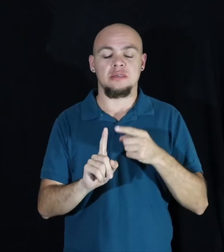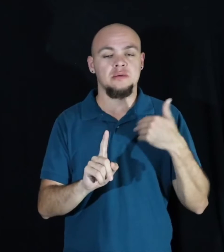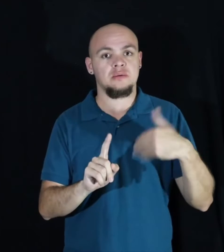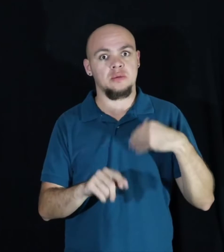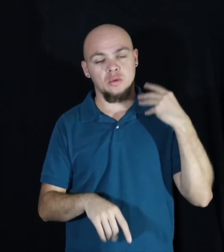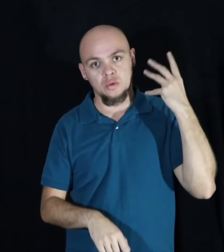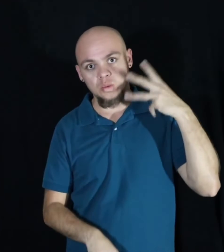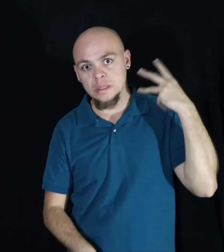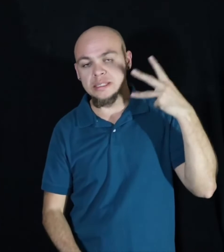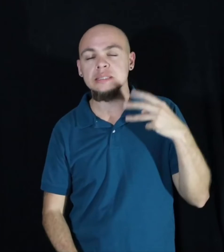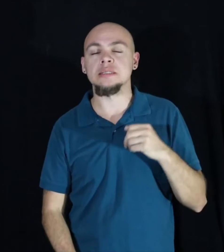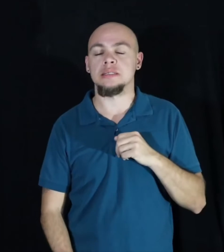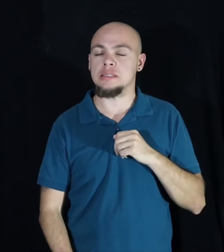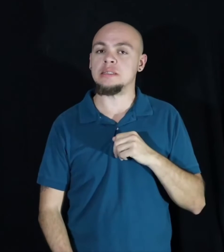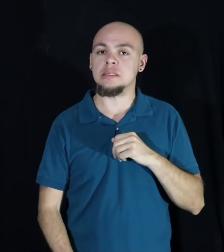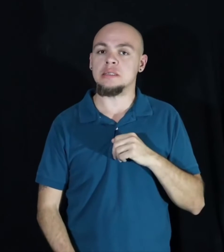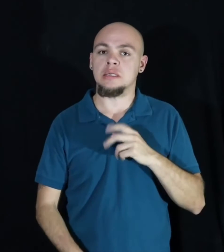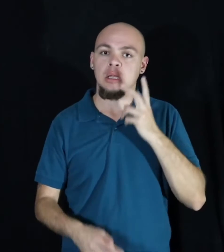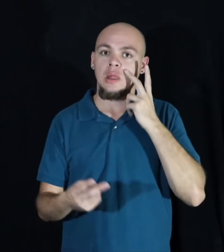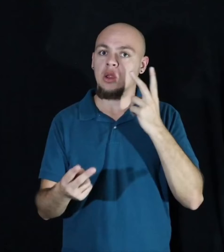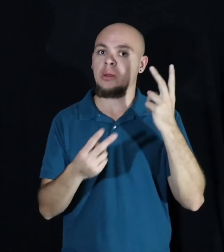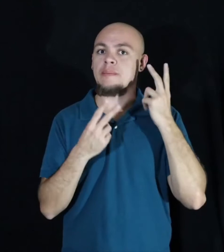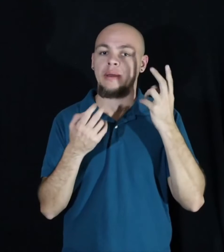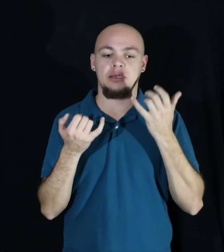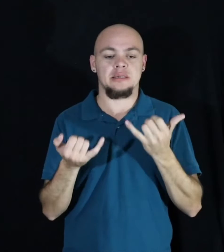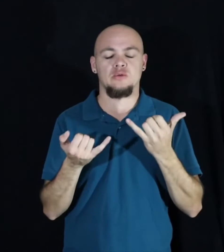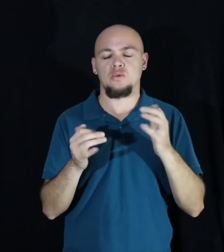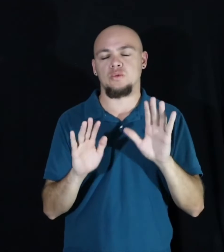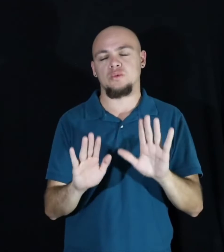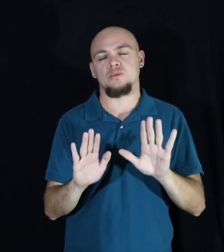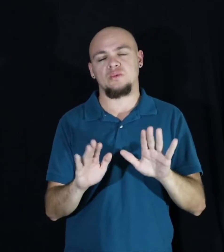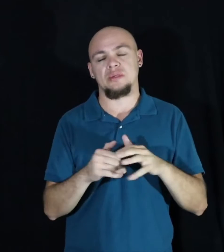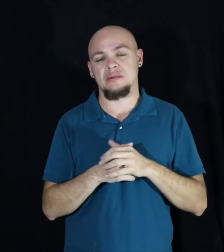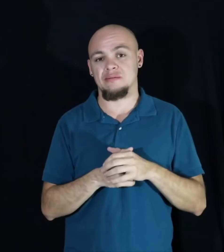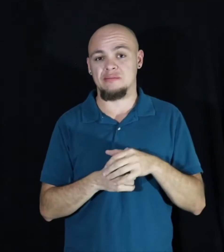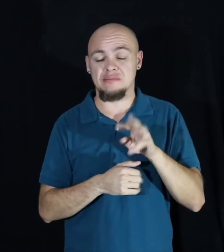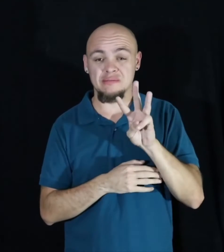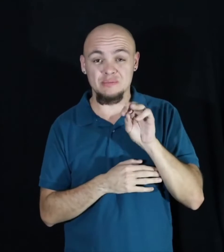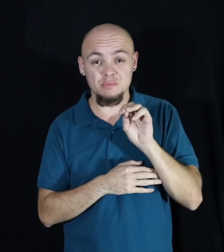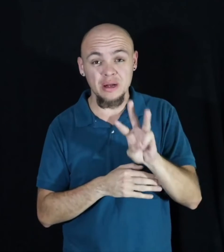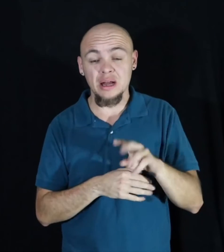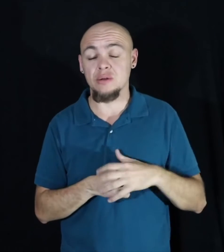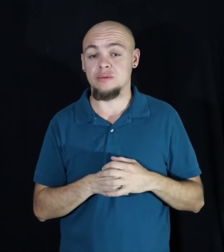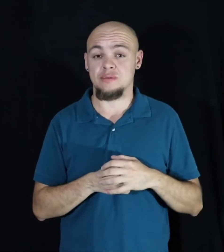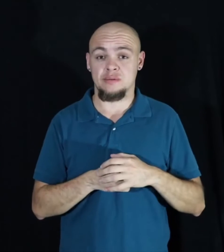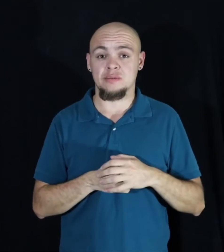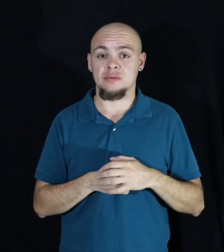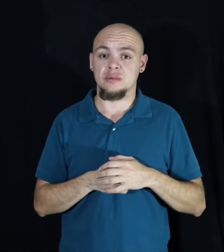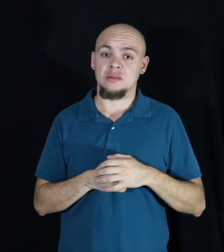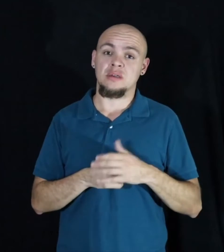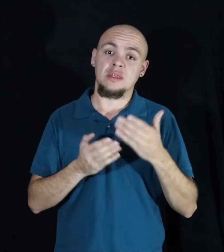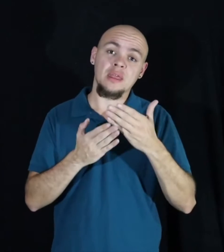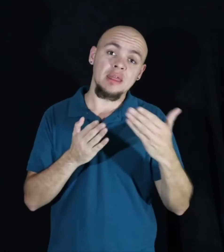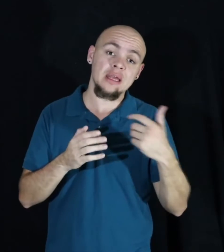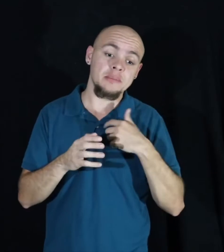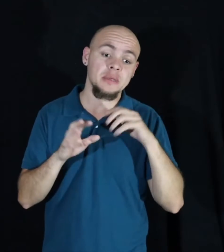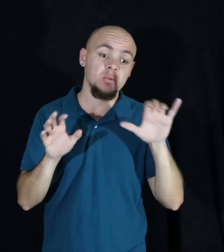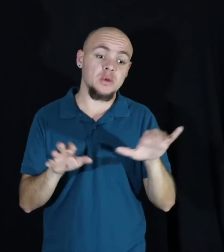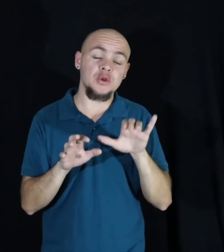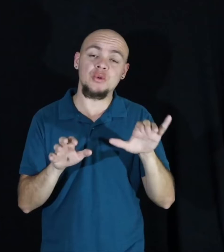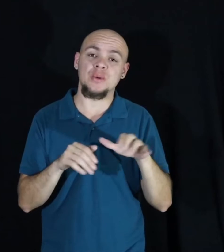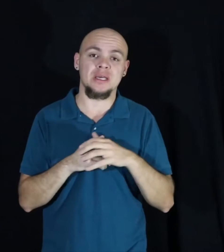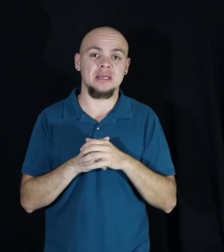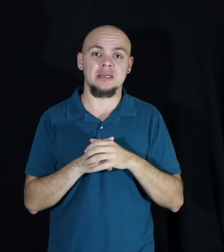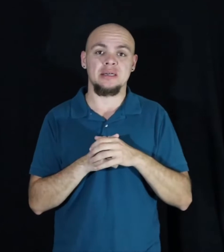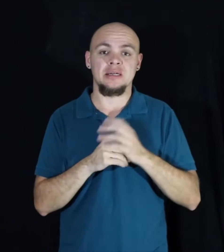craziness. Really looking back on it now, it's like, wow, the things that I did